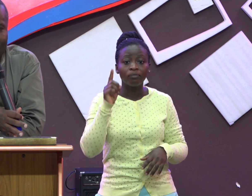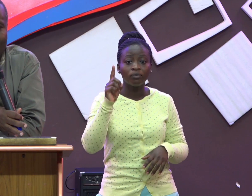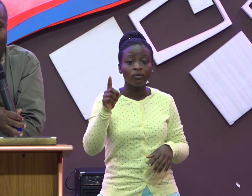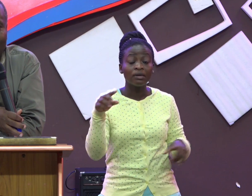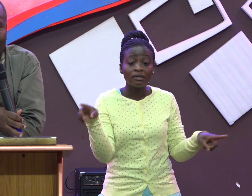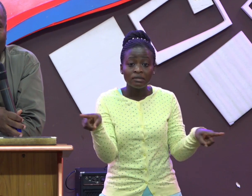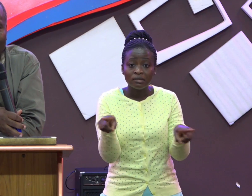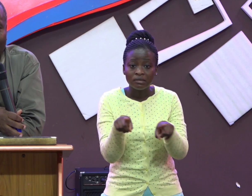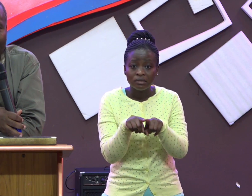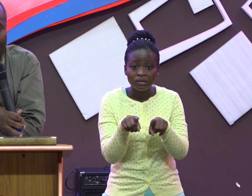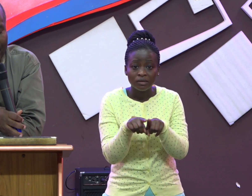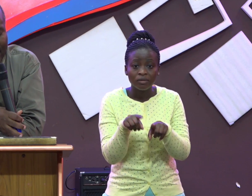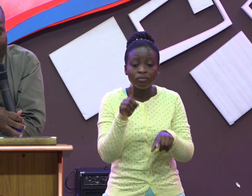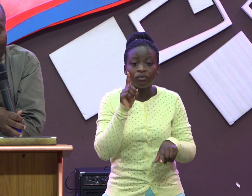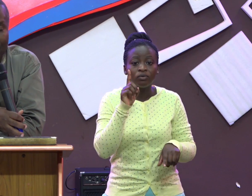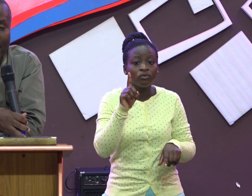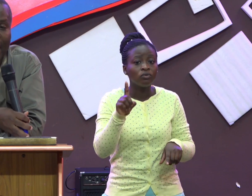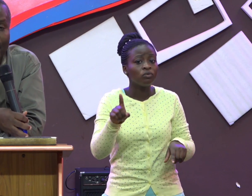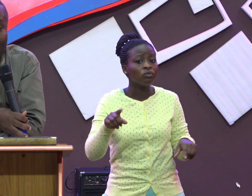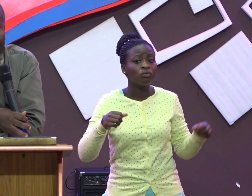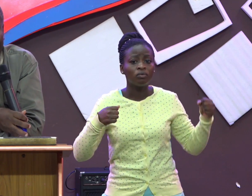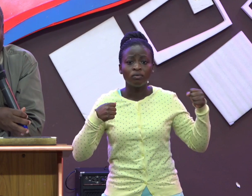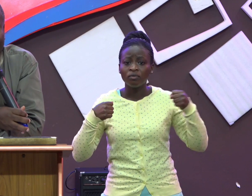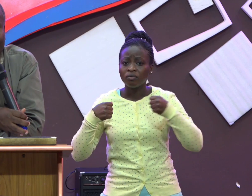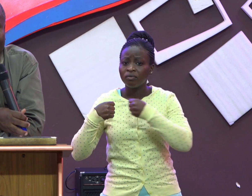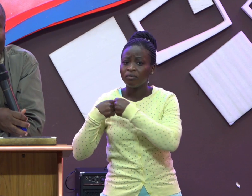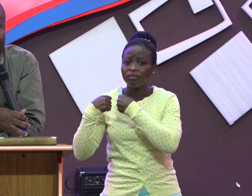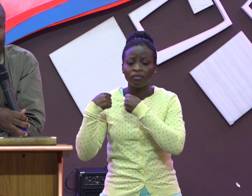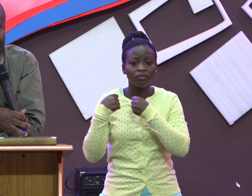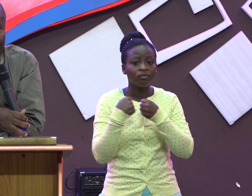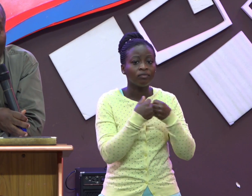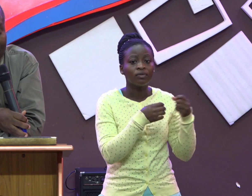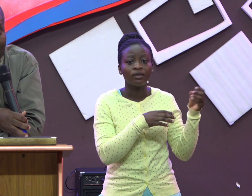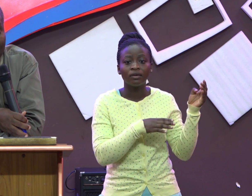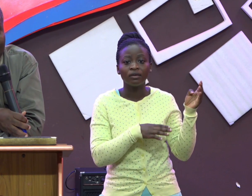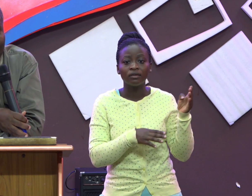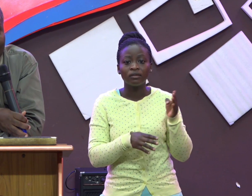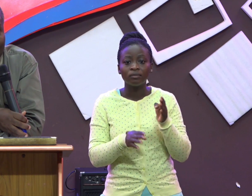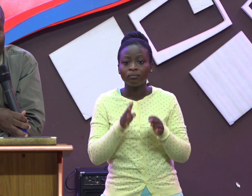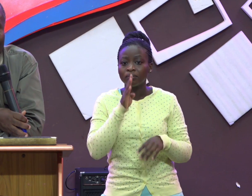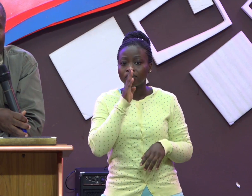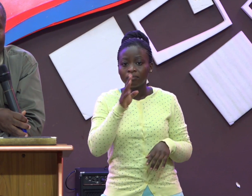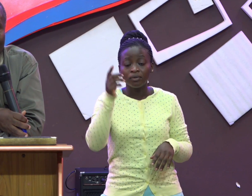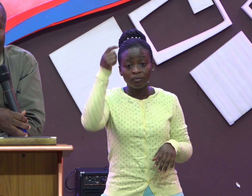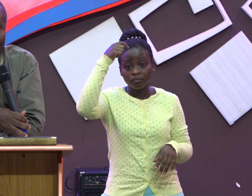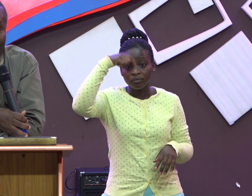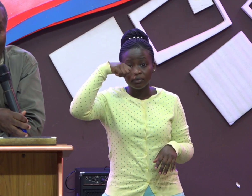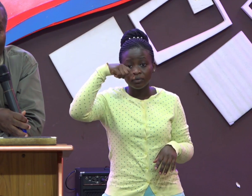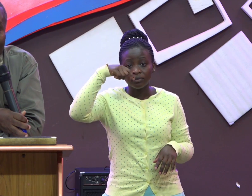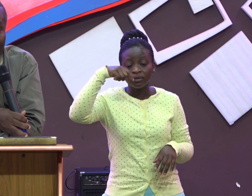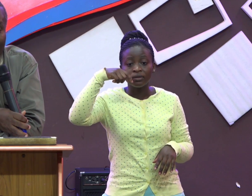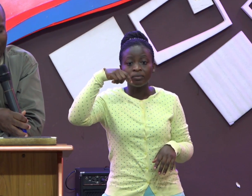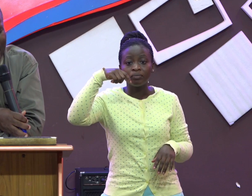you struggle to build up your wisdom, for your soul to be sharpened, for your children to